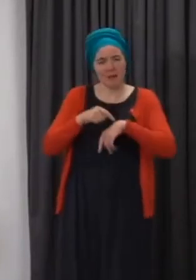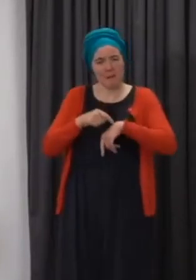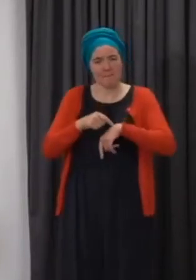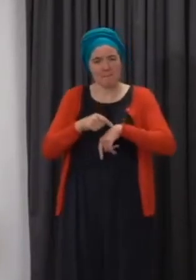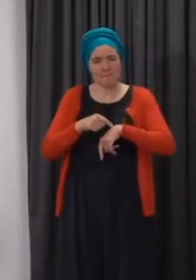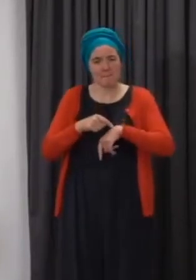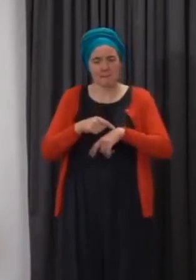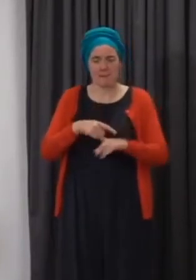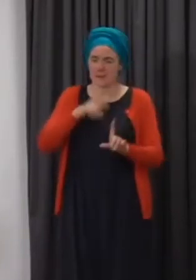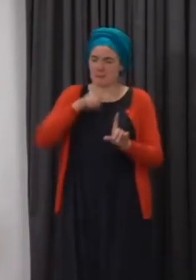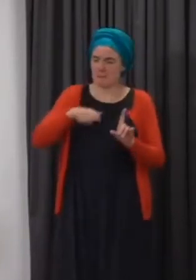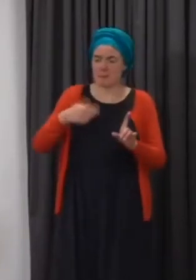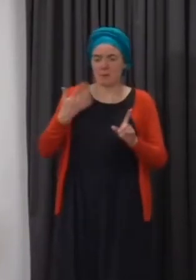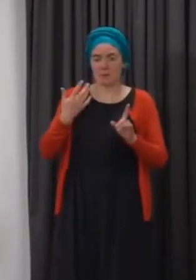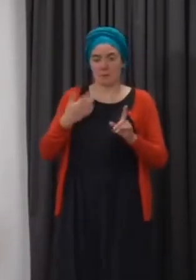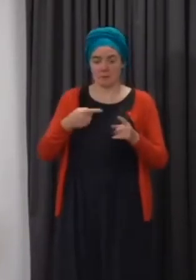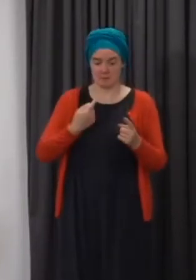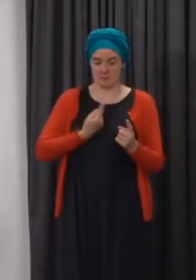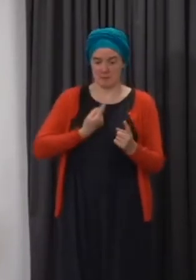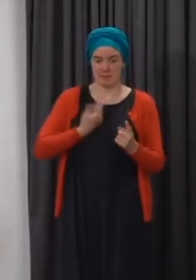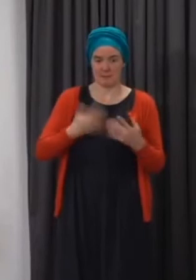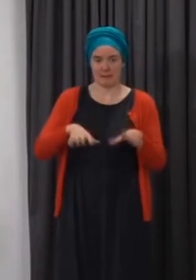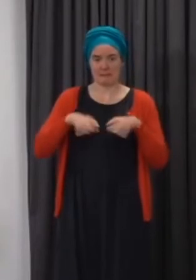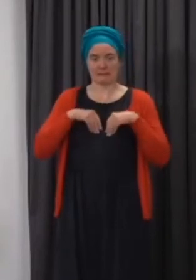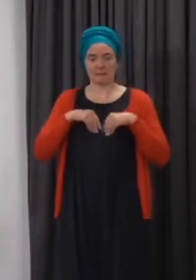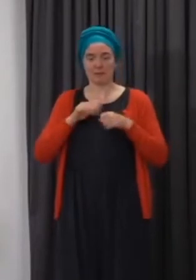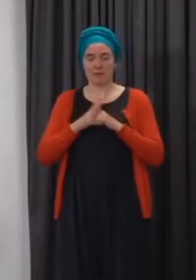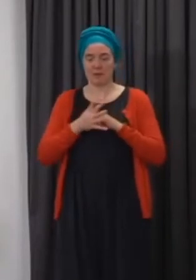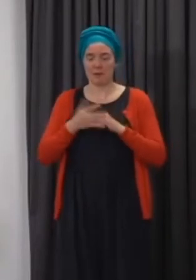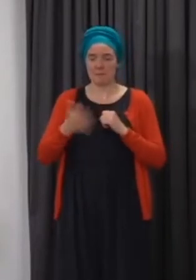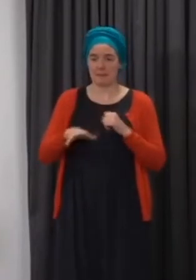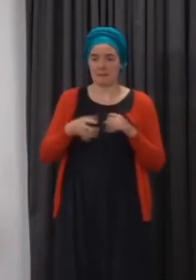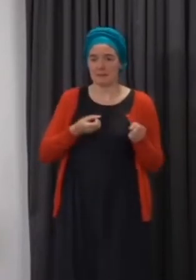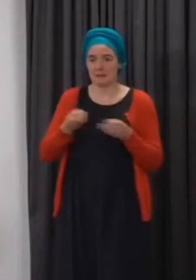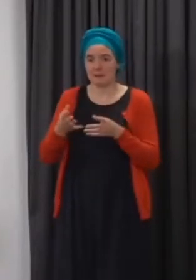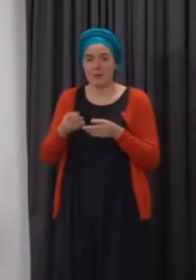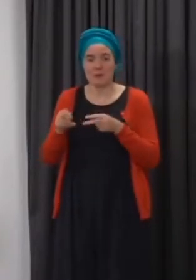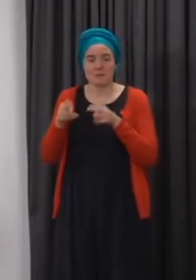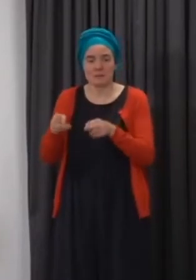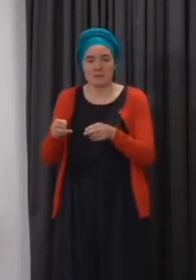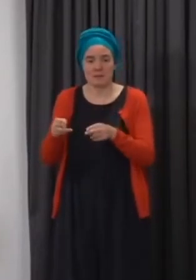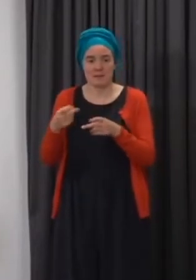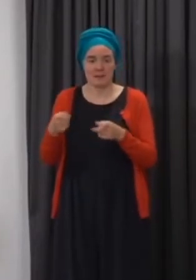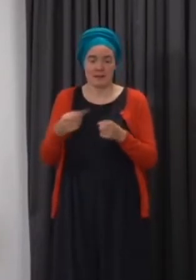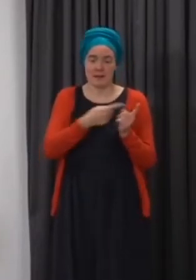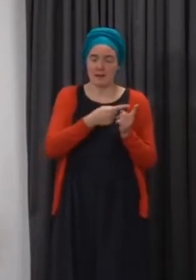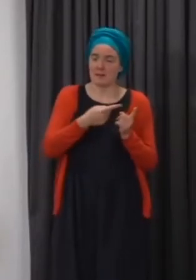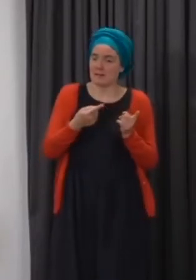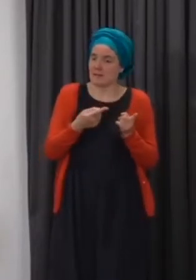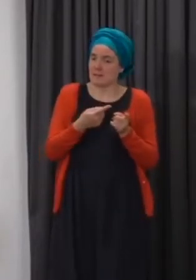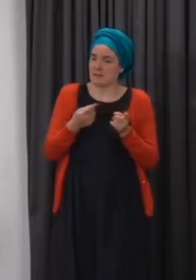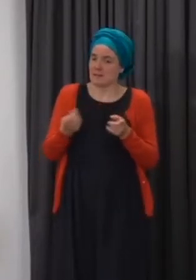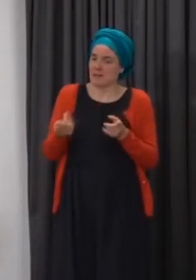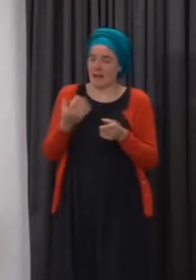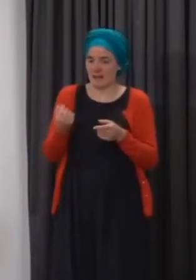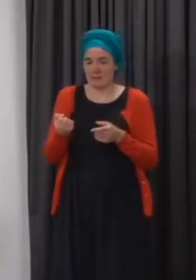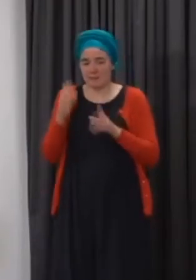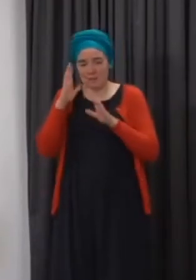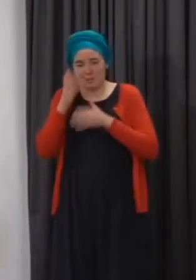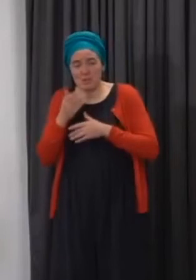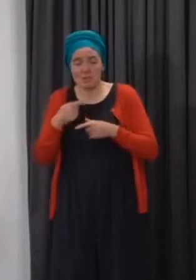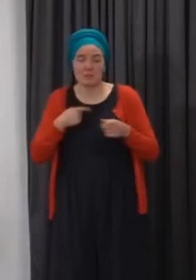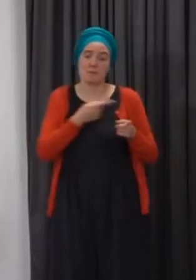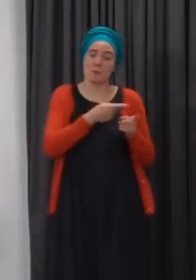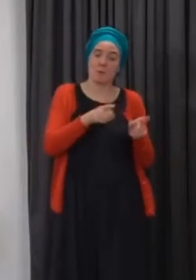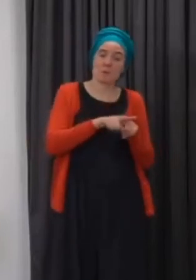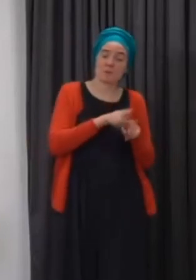COVID-19 and had it as a patient, there will of course be concerns about the family members, about their own protection, of course. So I do expect that that